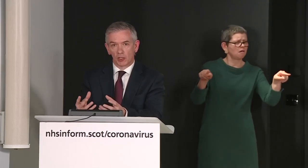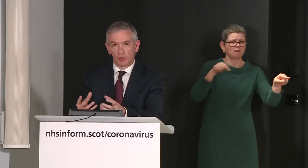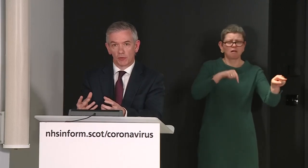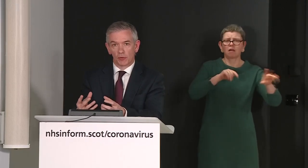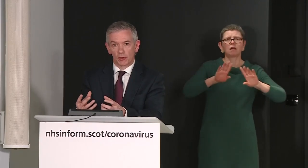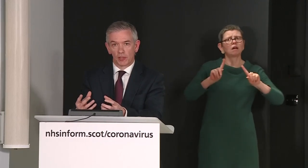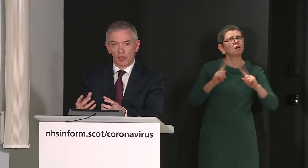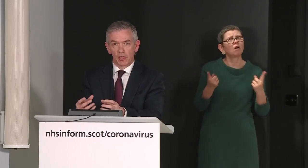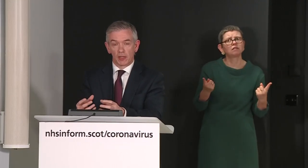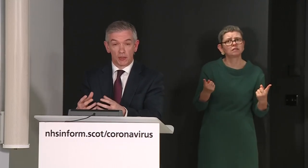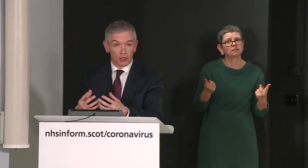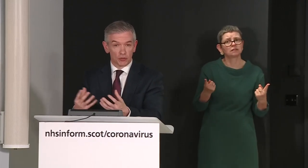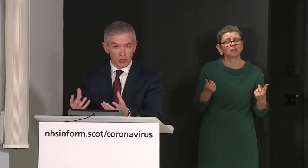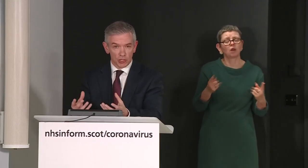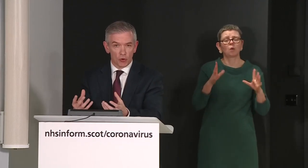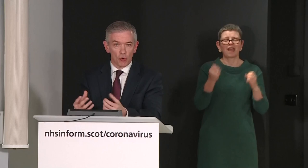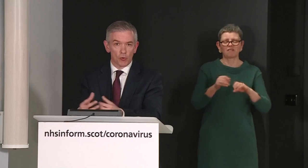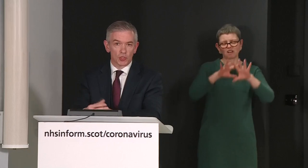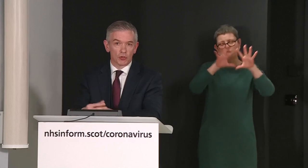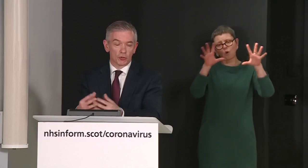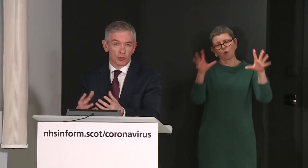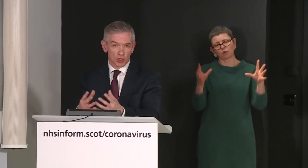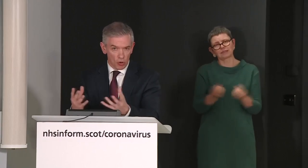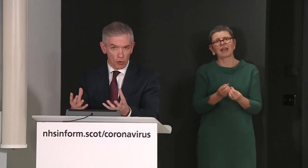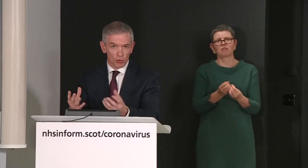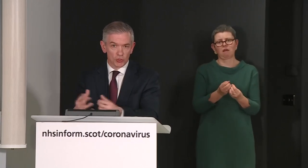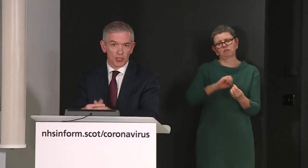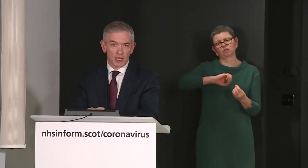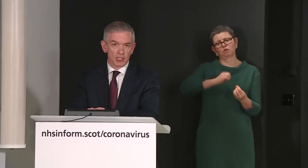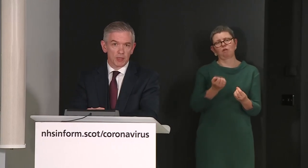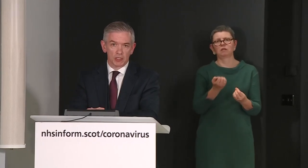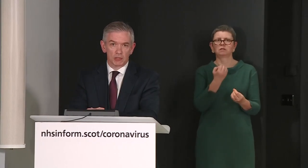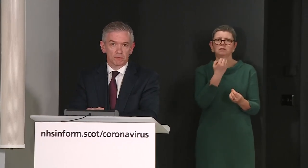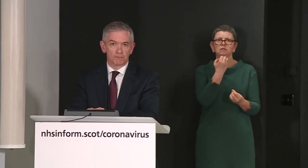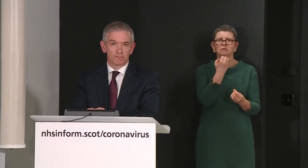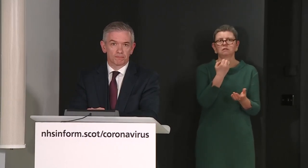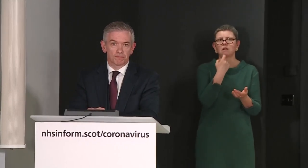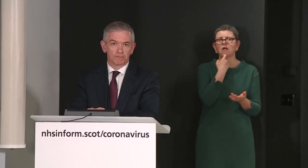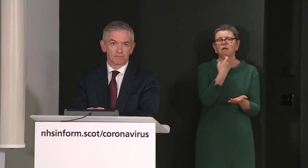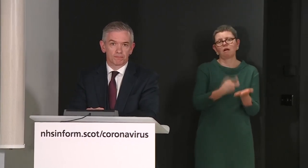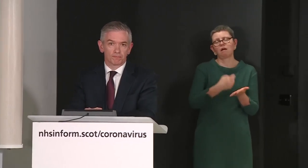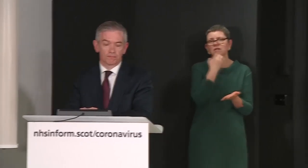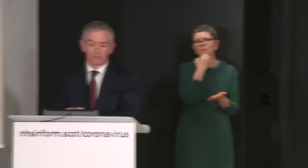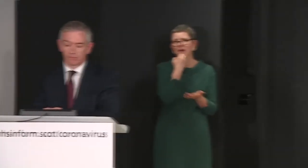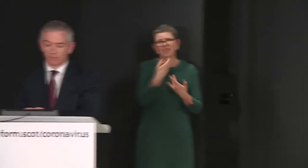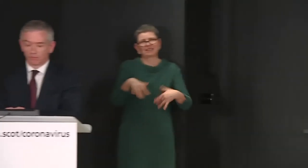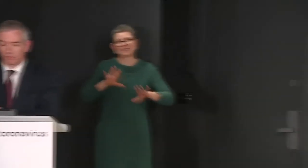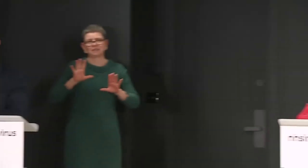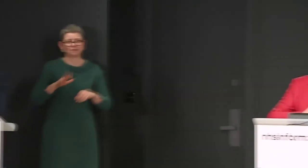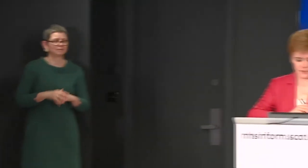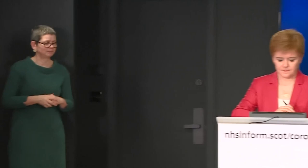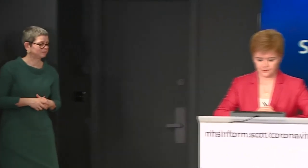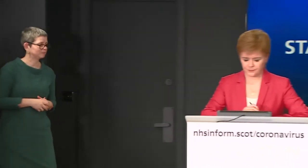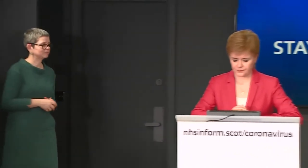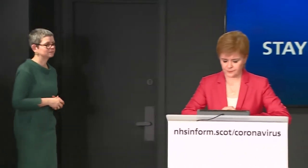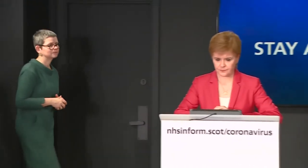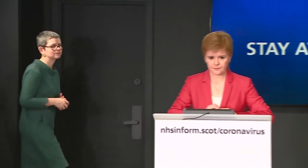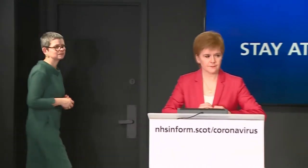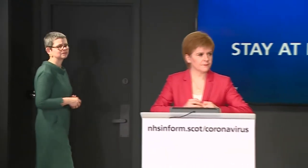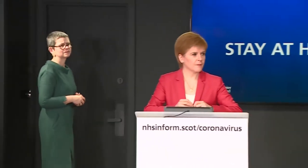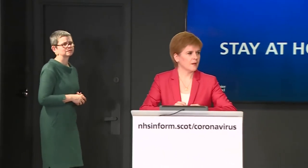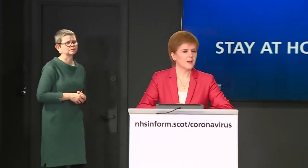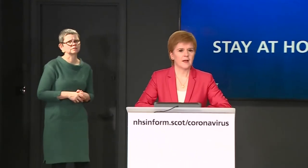R number for the country as a whole, which includes all those three aspects. Vivian Aitken from the Daily Record.